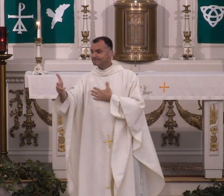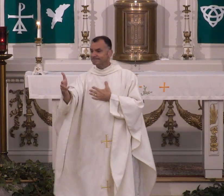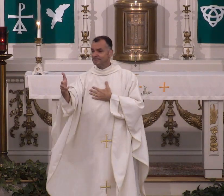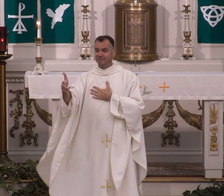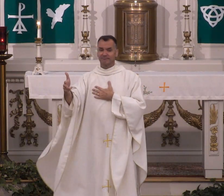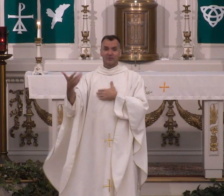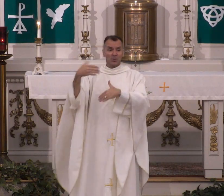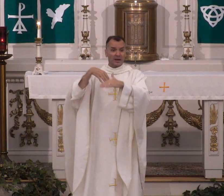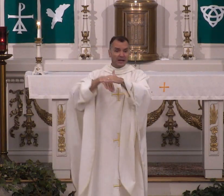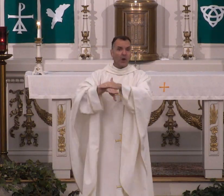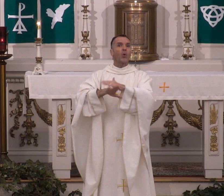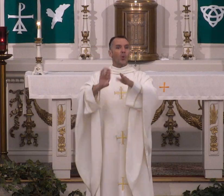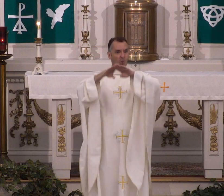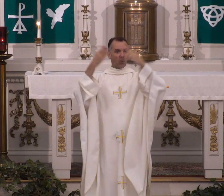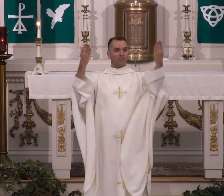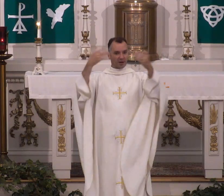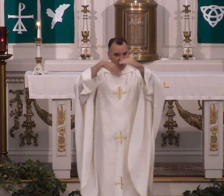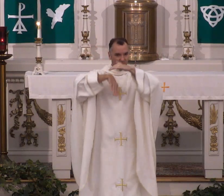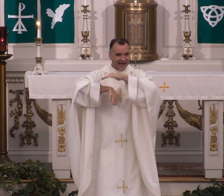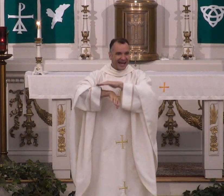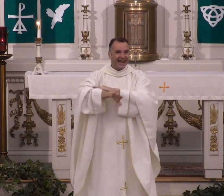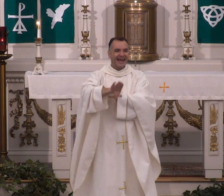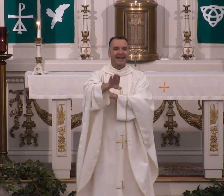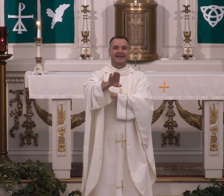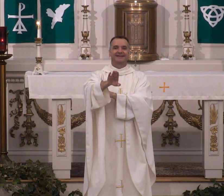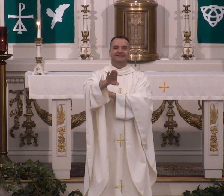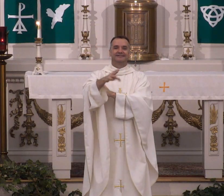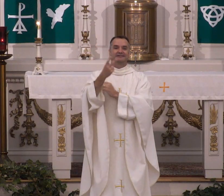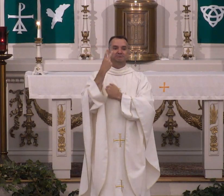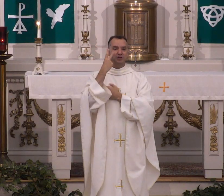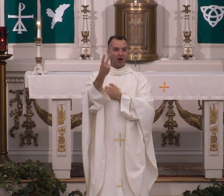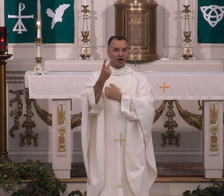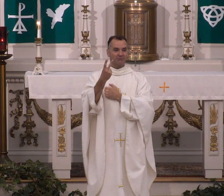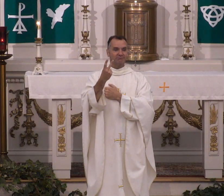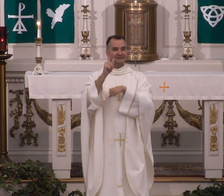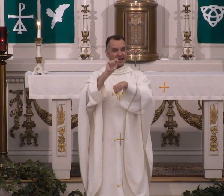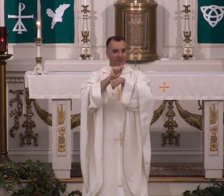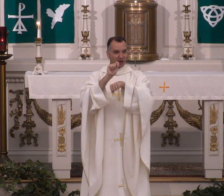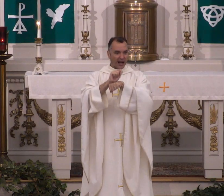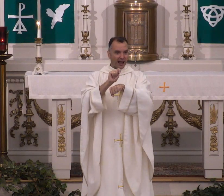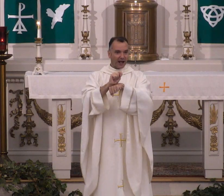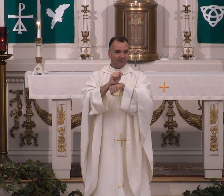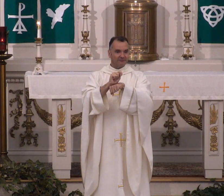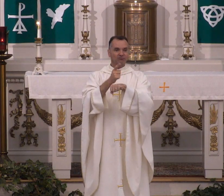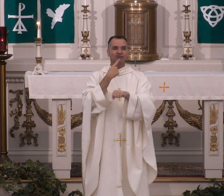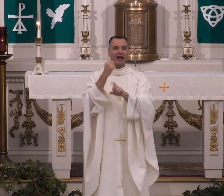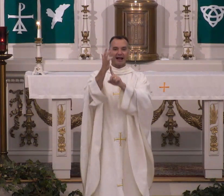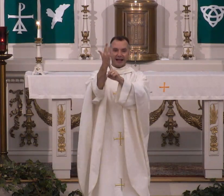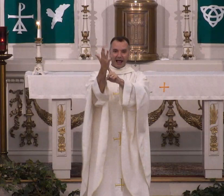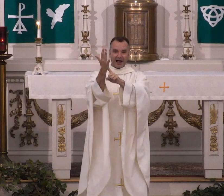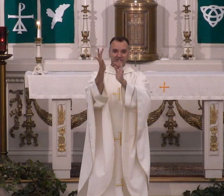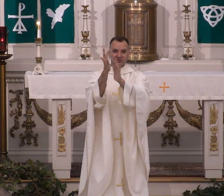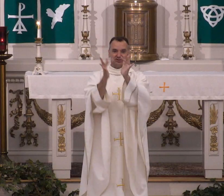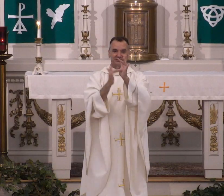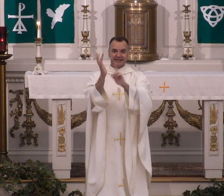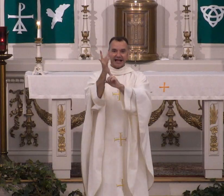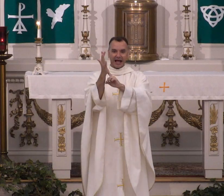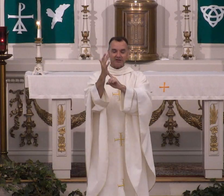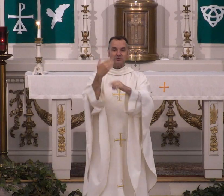nearby church and hoped that it was open, and I went into the church, and I saw the tabernacle with